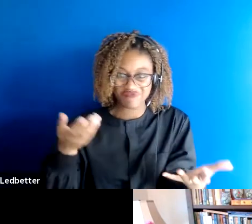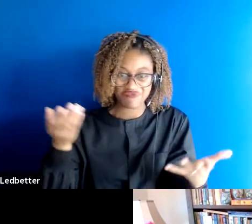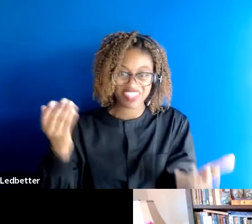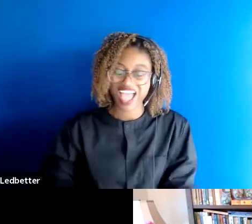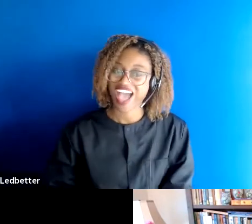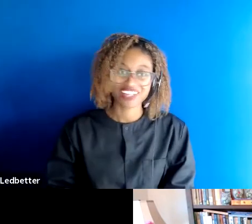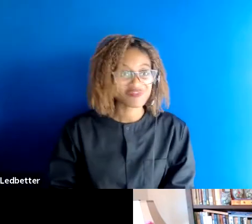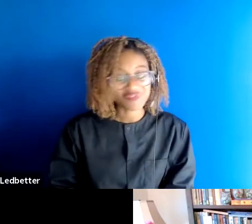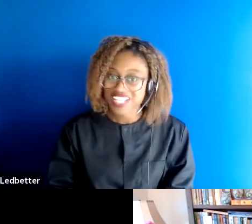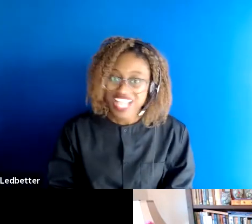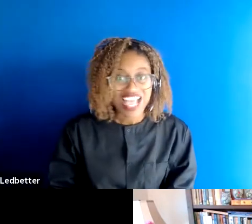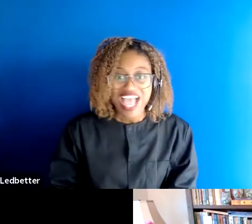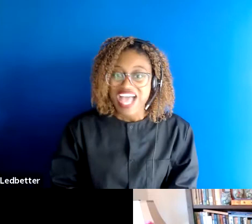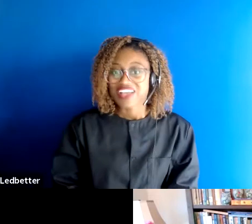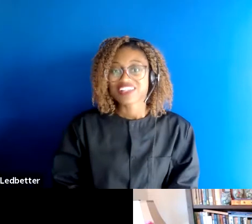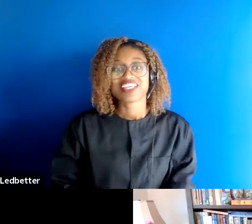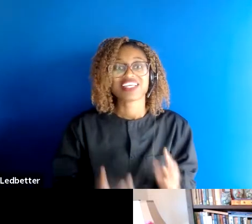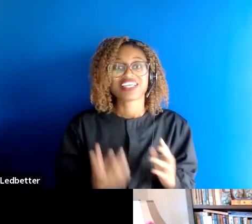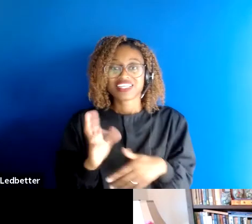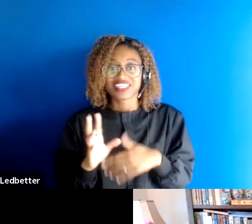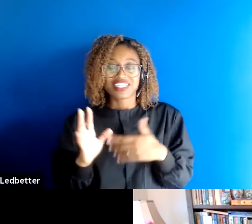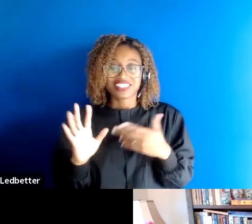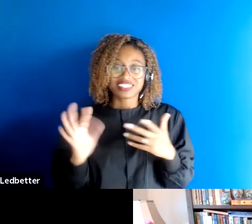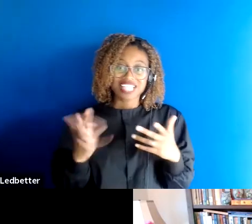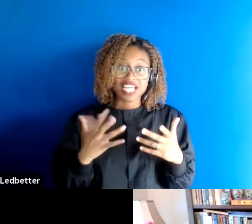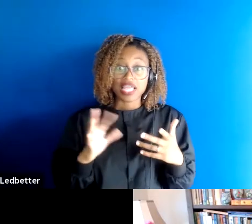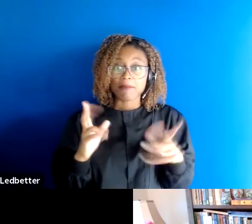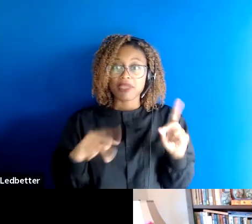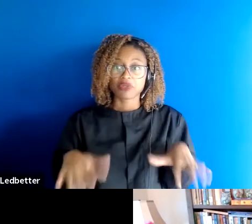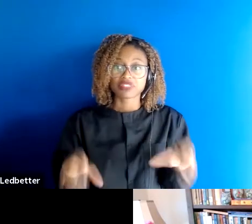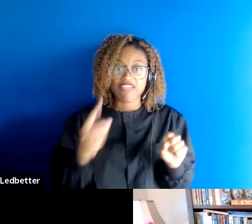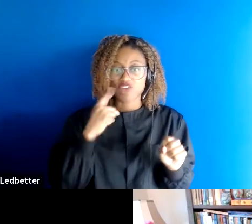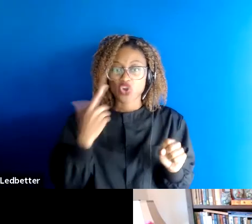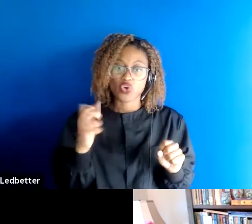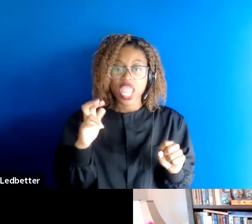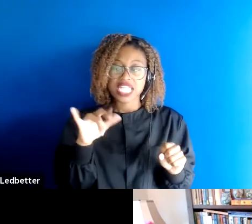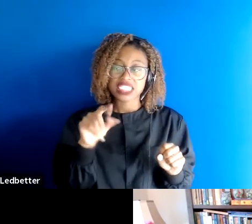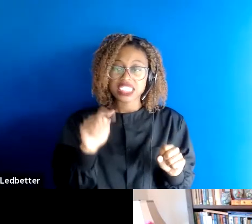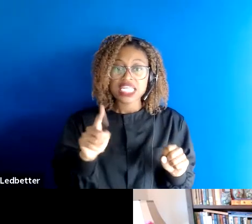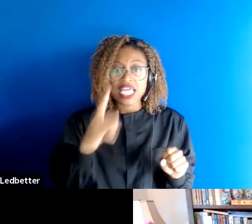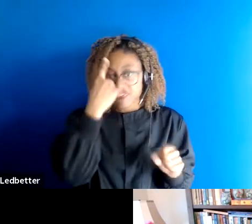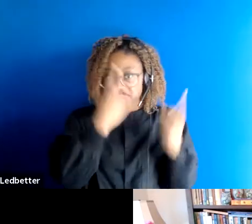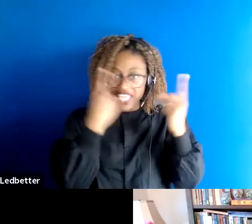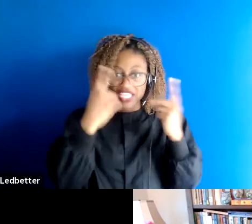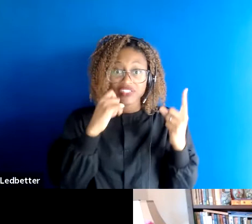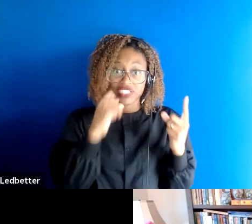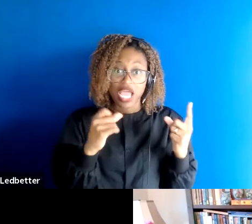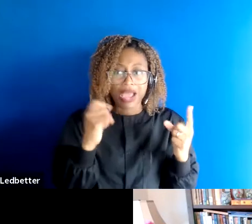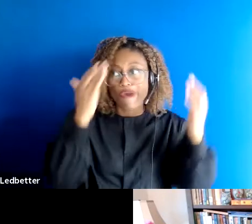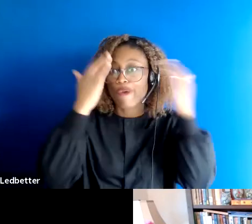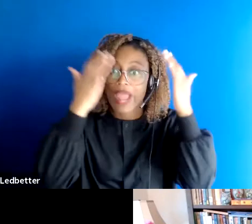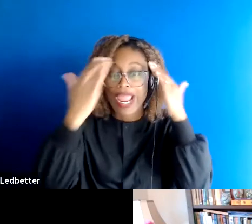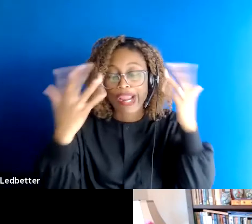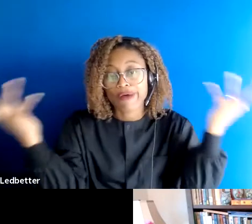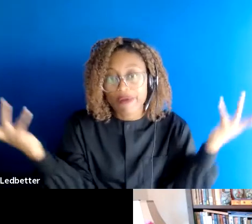it was kind of this narrative around people taking him for granted and thinking that he was not aware or